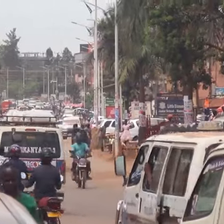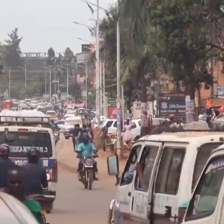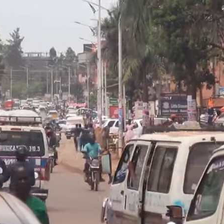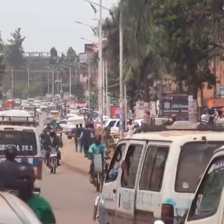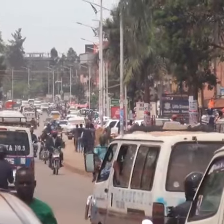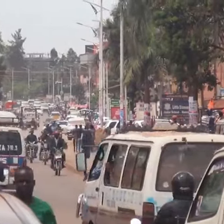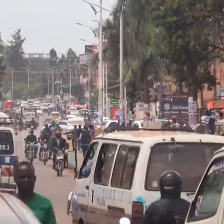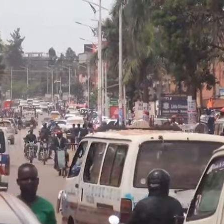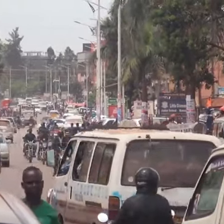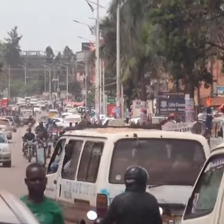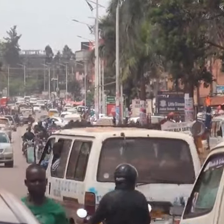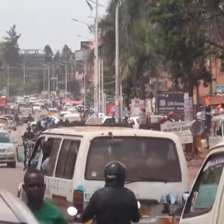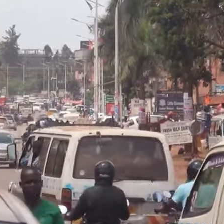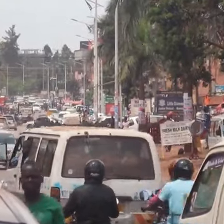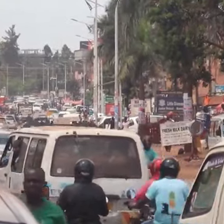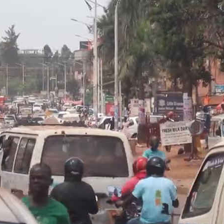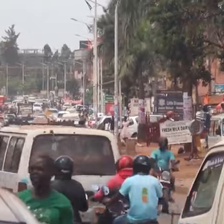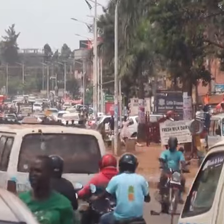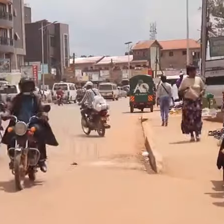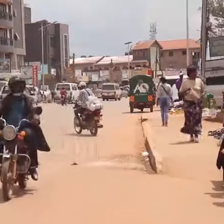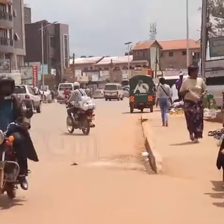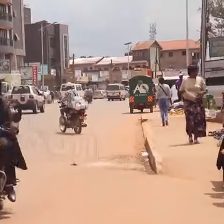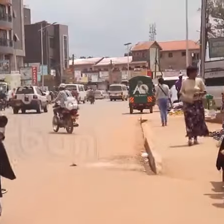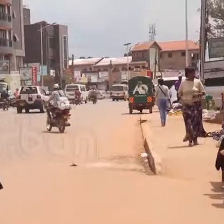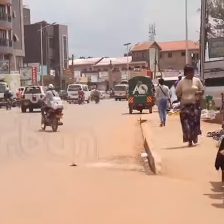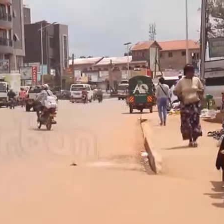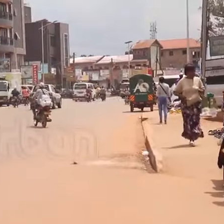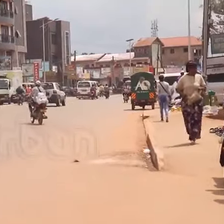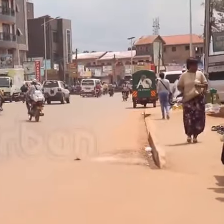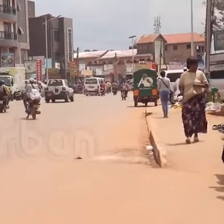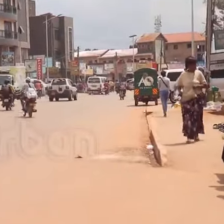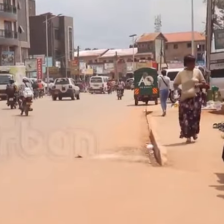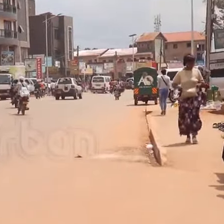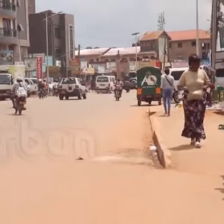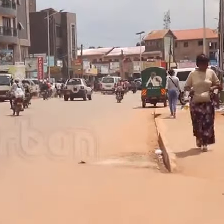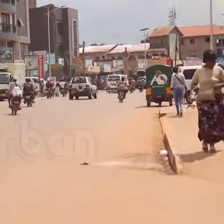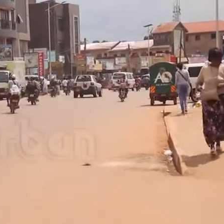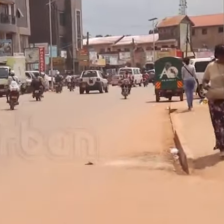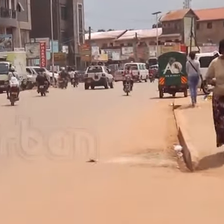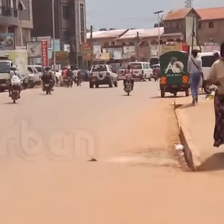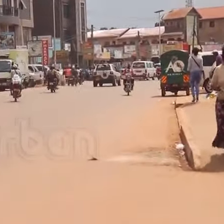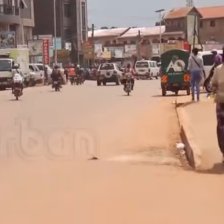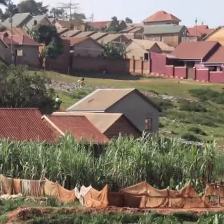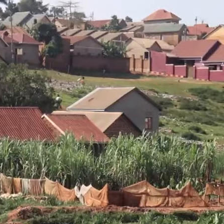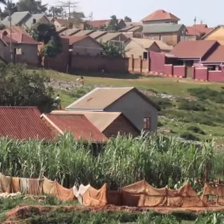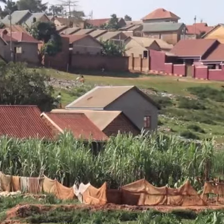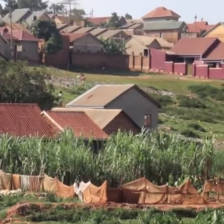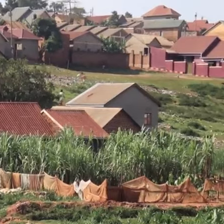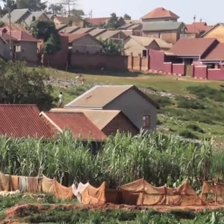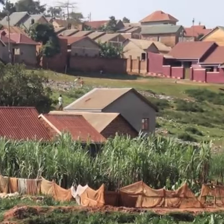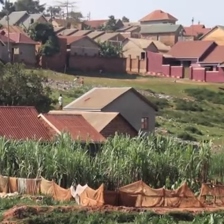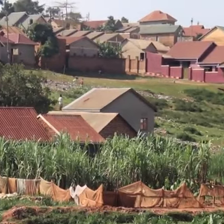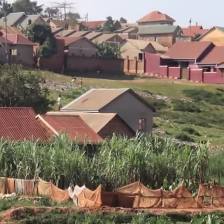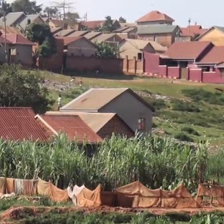From Kampala Metropolitan, police are investigating the double murder that happened in Achen Zone in Nansana. The duo had snatched a bag from